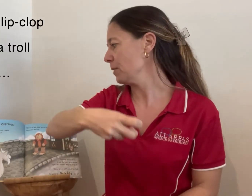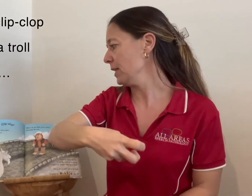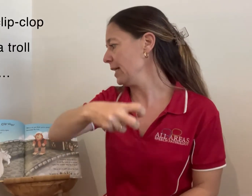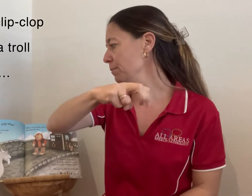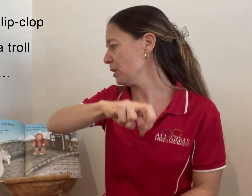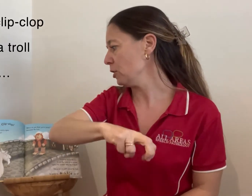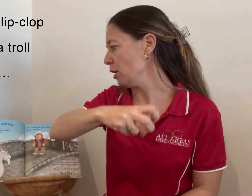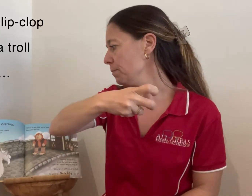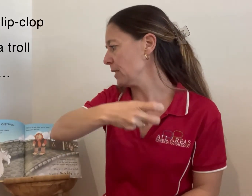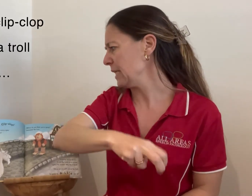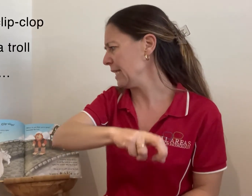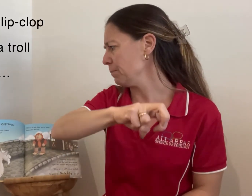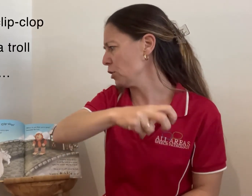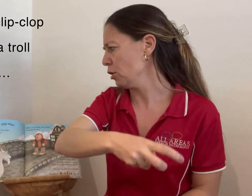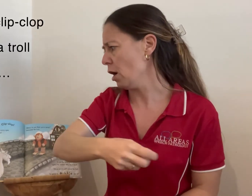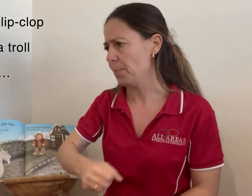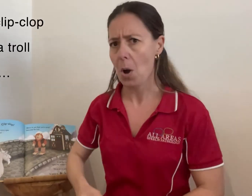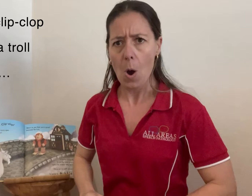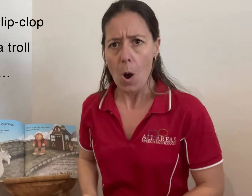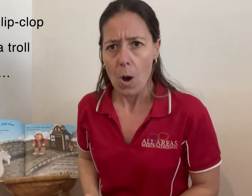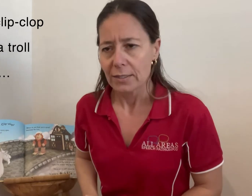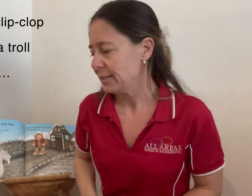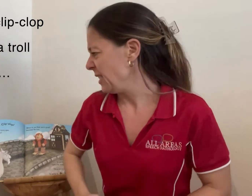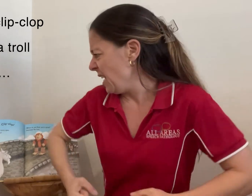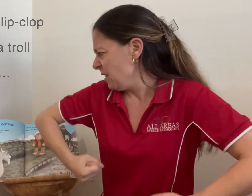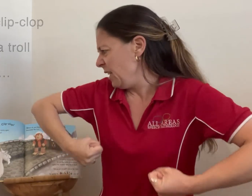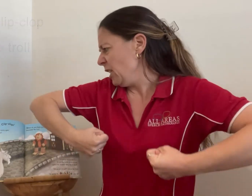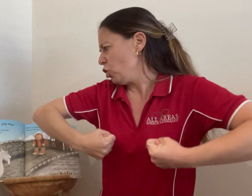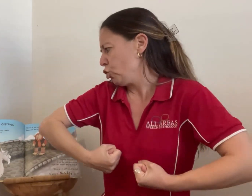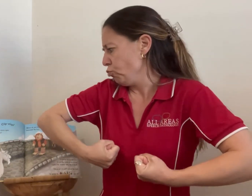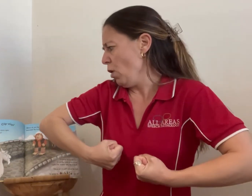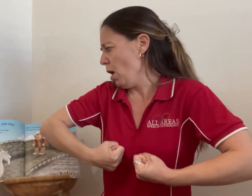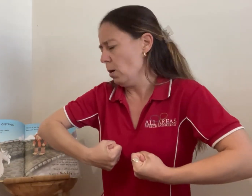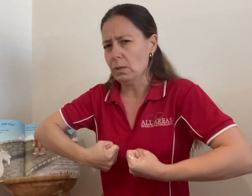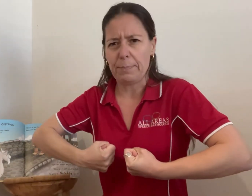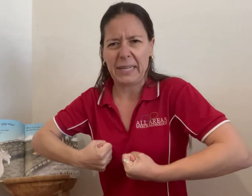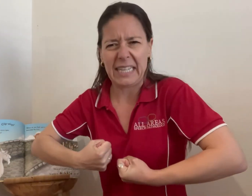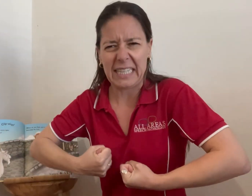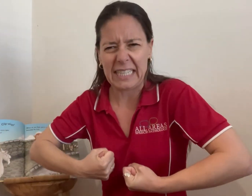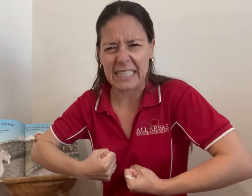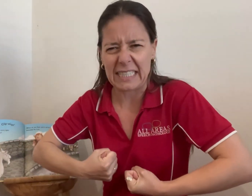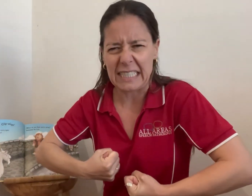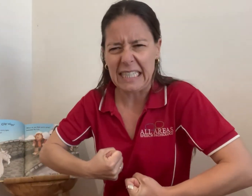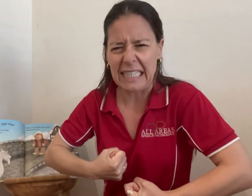clip, clop, clip, clop. Suddenly a troll appeared. He had